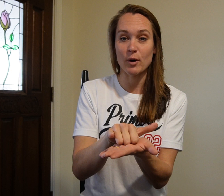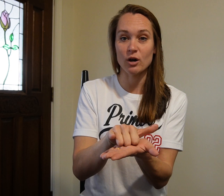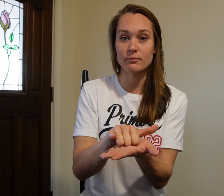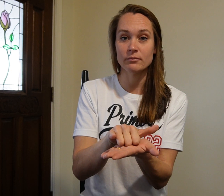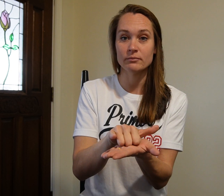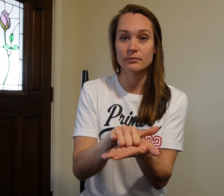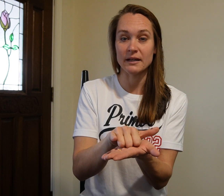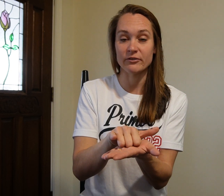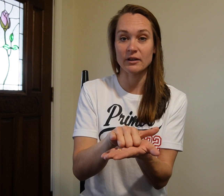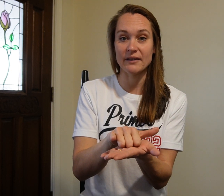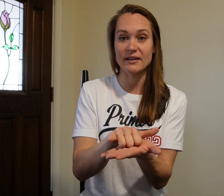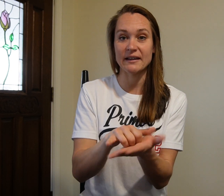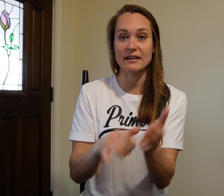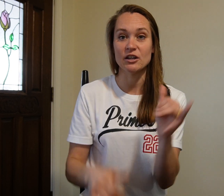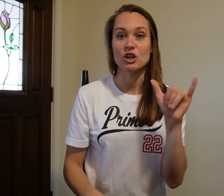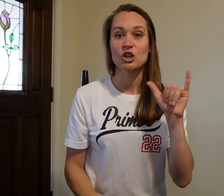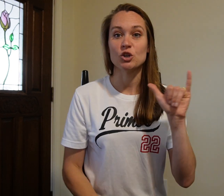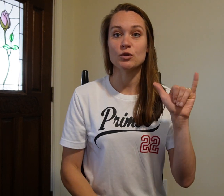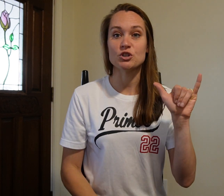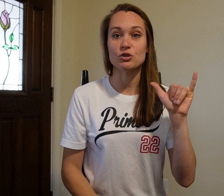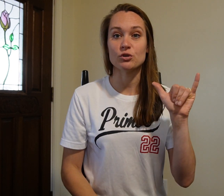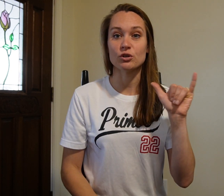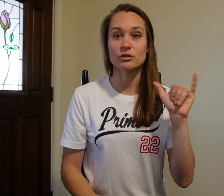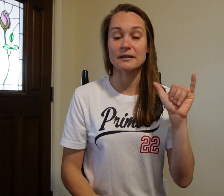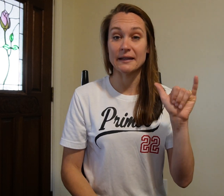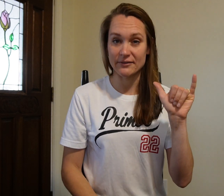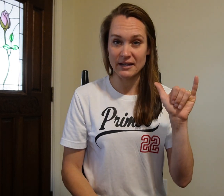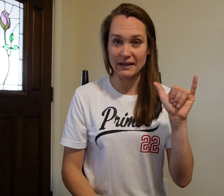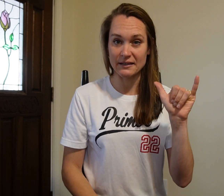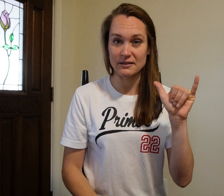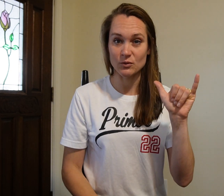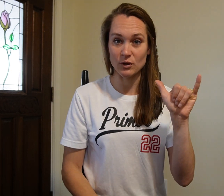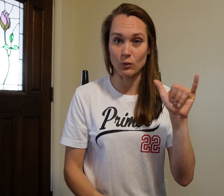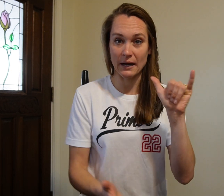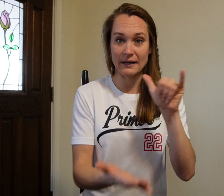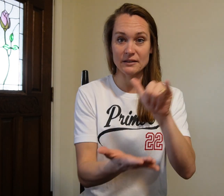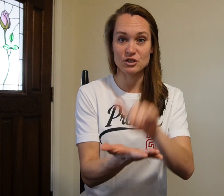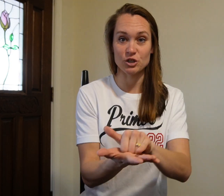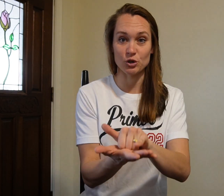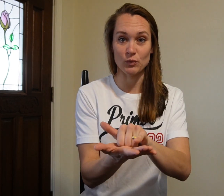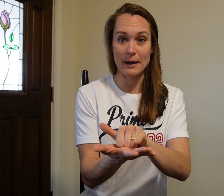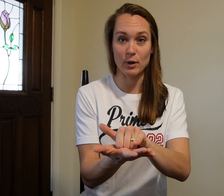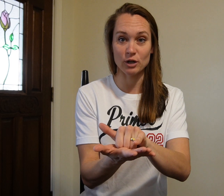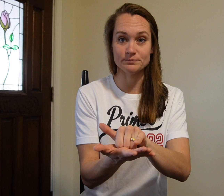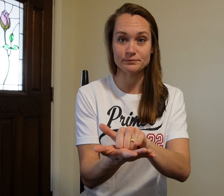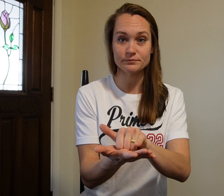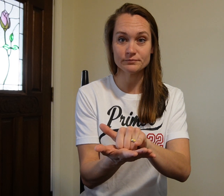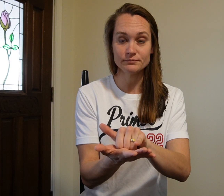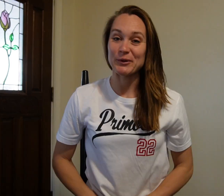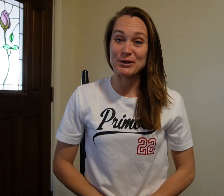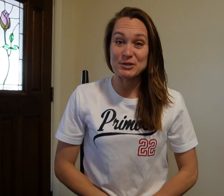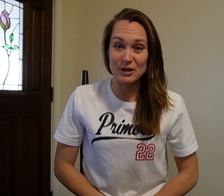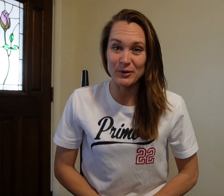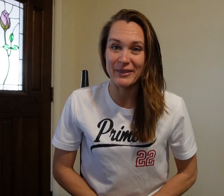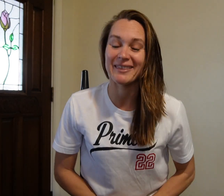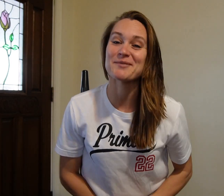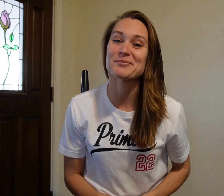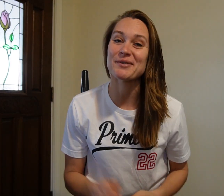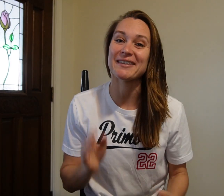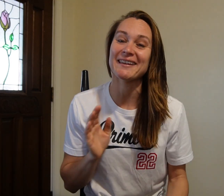palm. If you're left-handed, you would do your left hand with a Y to your right palm. We're going to start with the